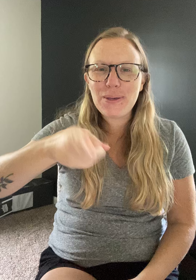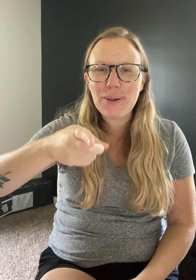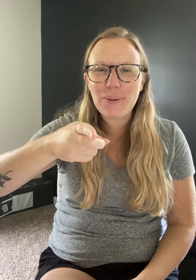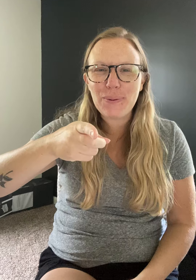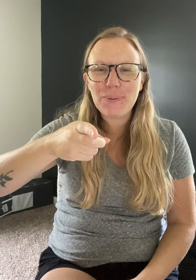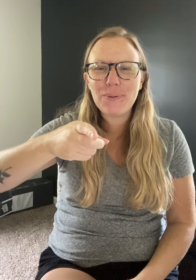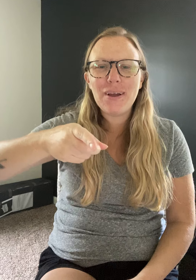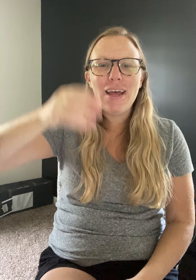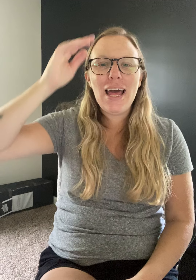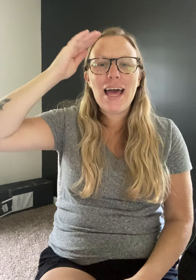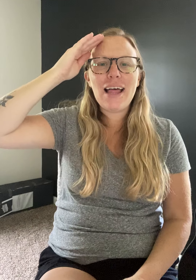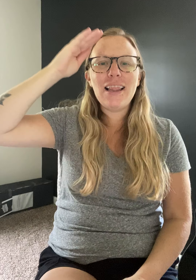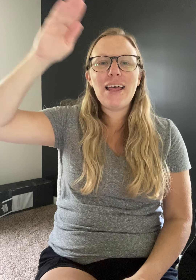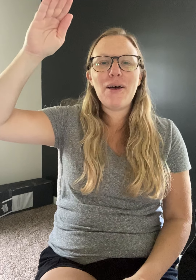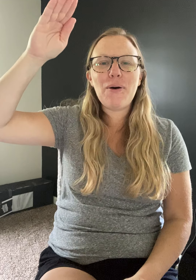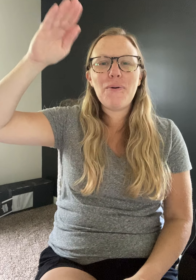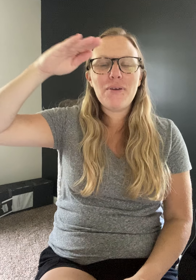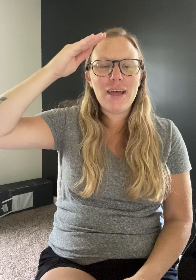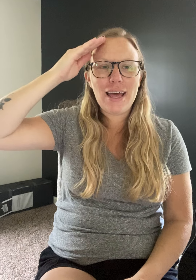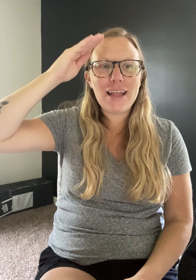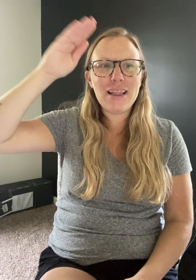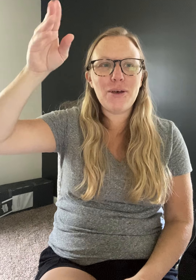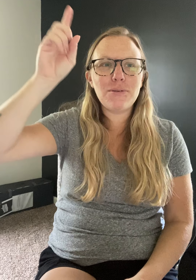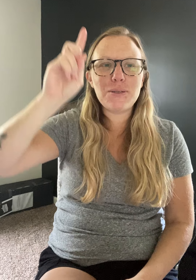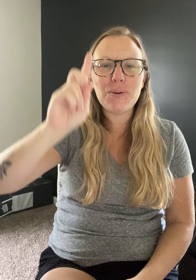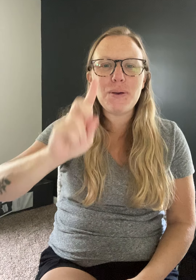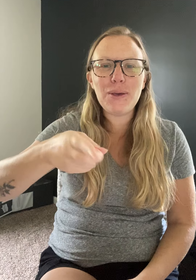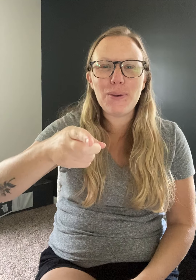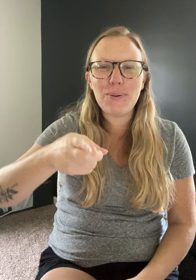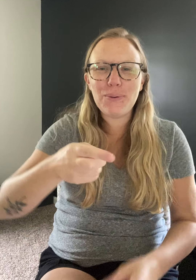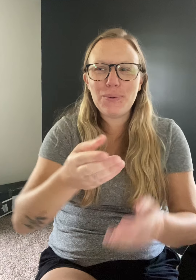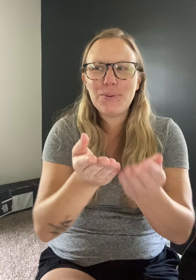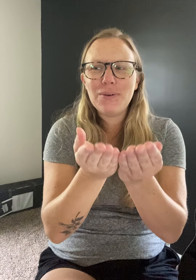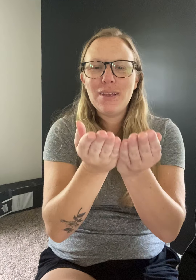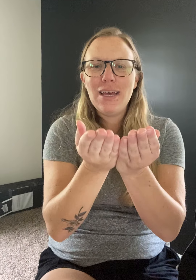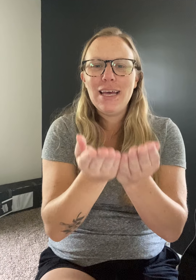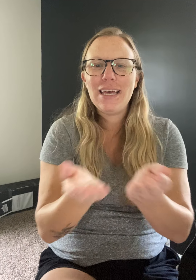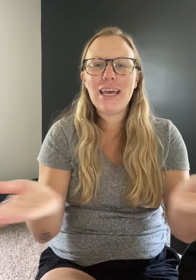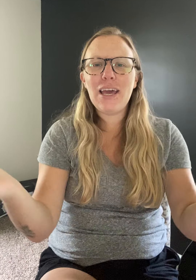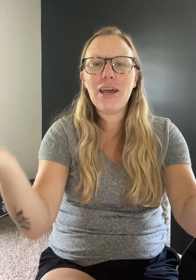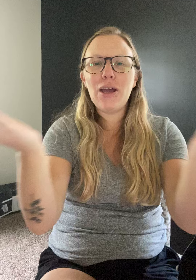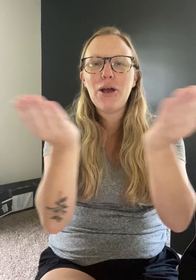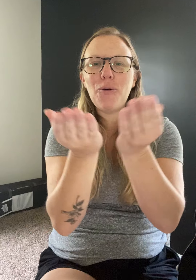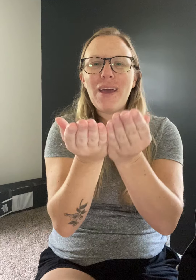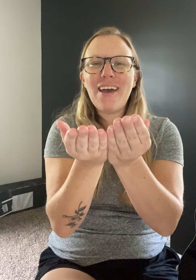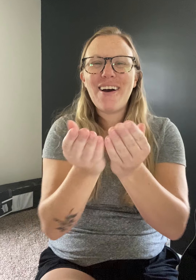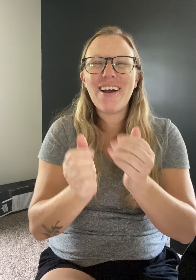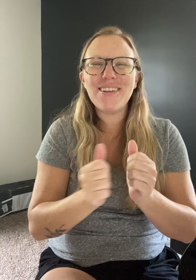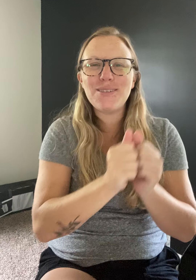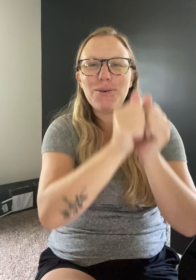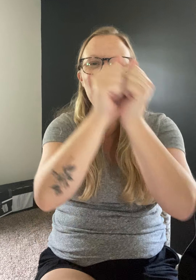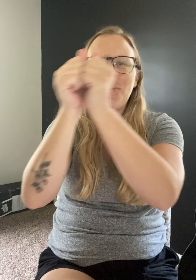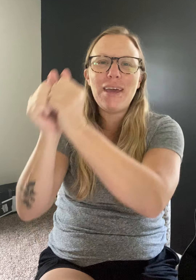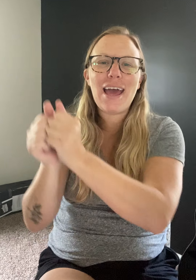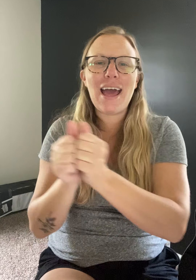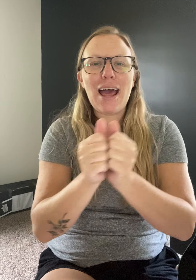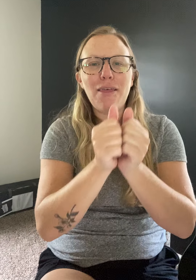you. Hello, hello to you. Here we are